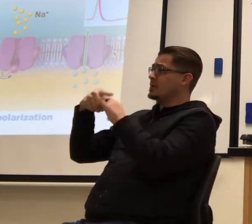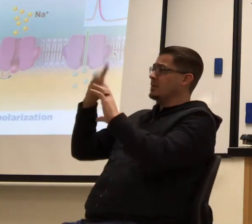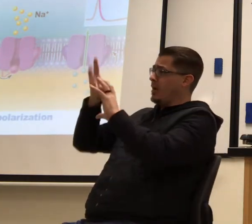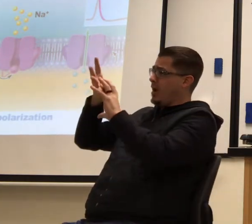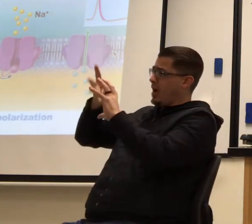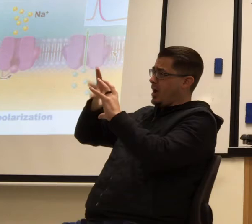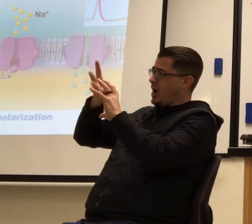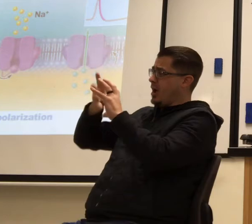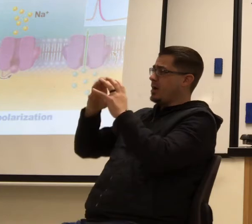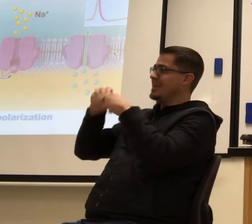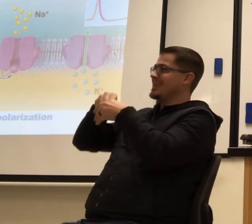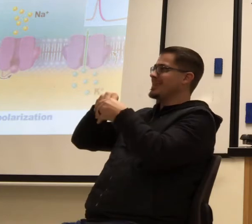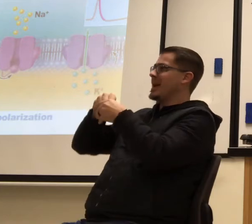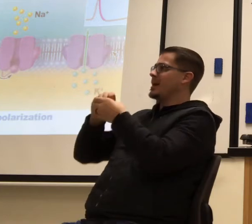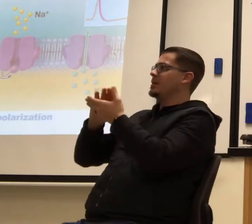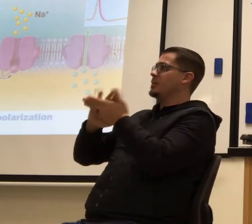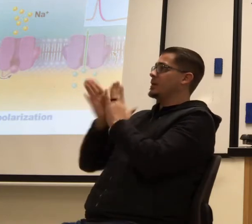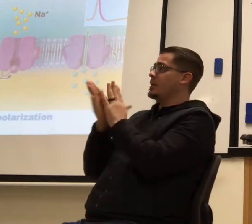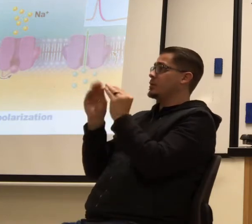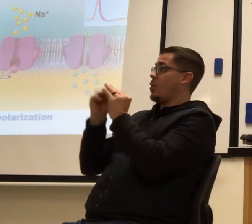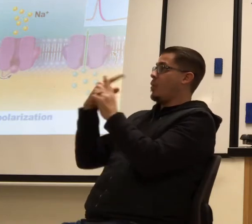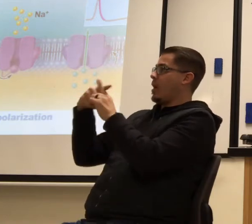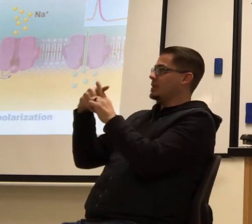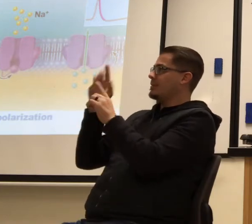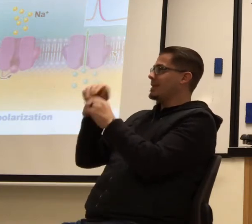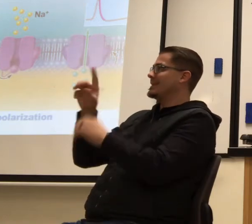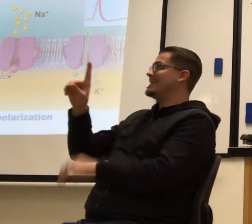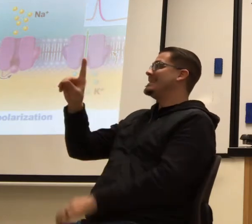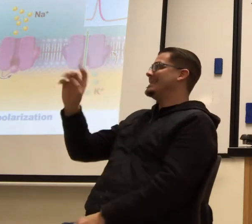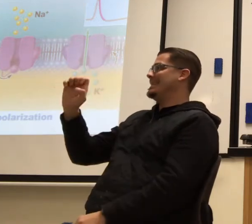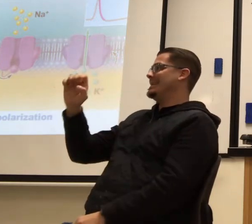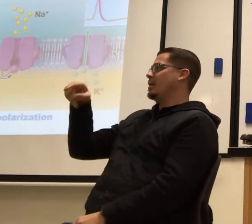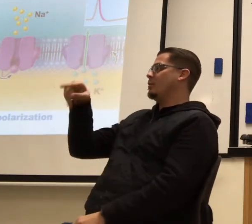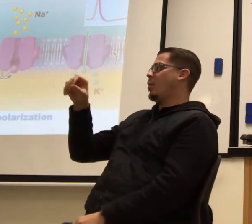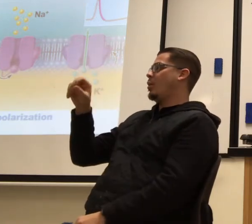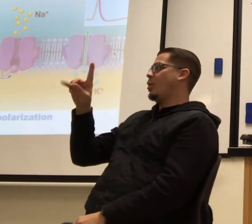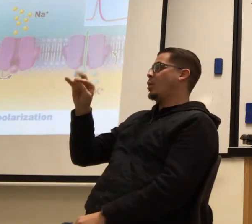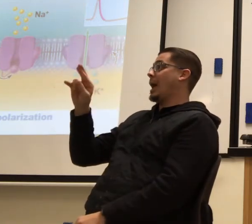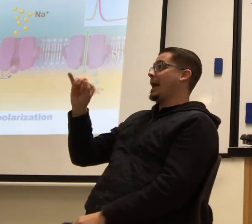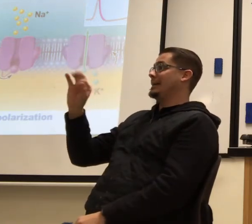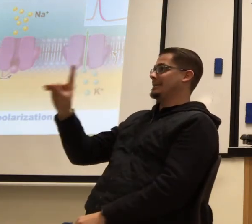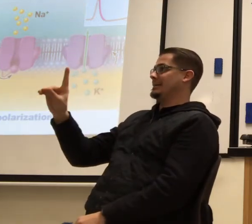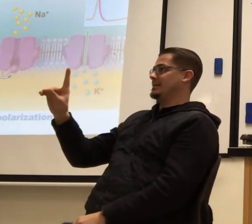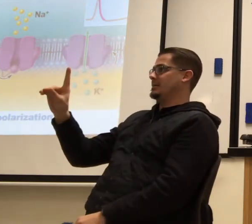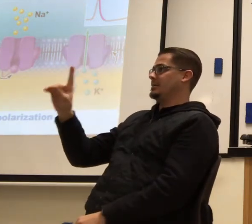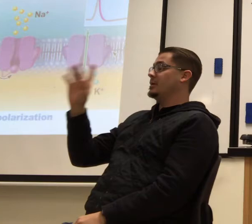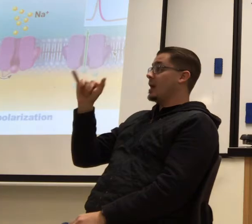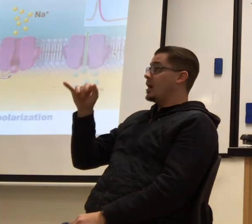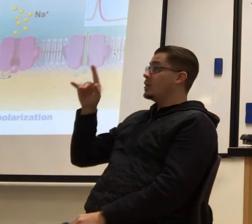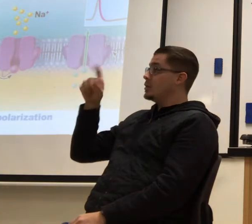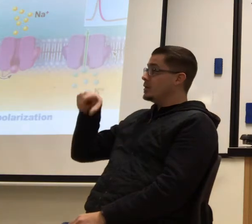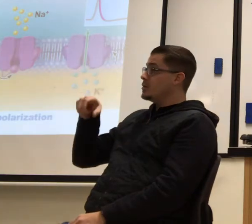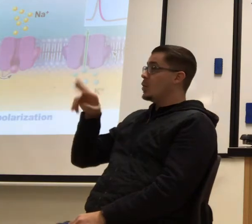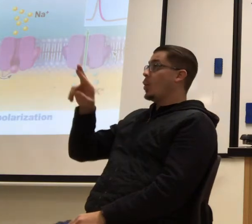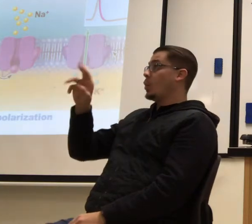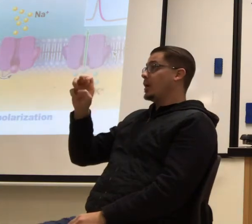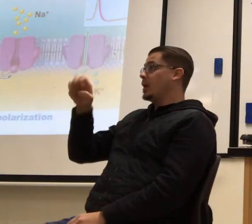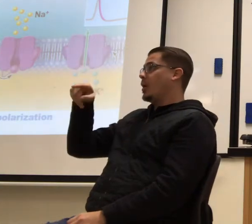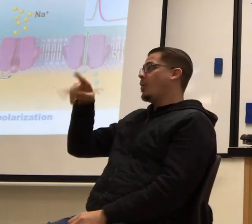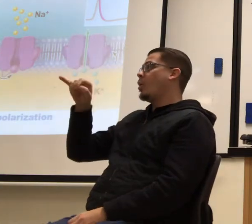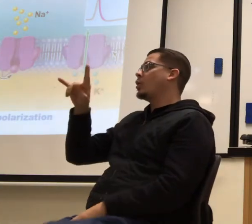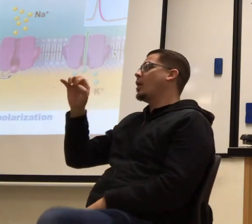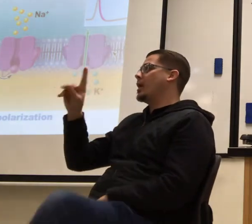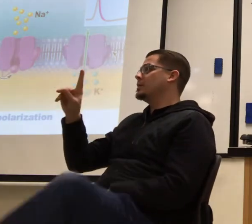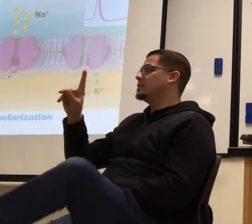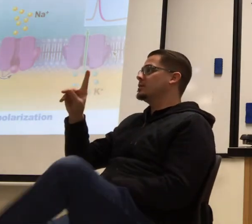the inside of the cell become more positive? You depolarized it. You made it more positive. So now you have to repolarize it by letting